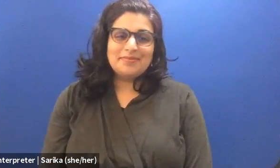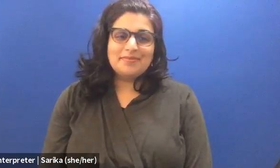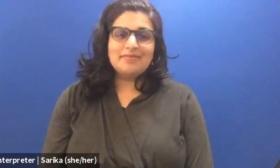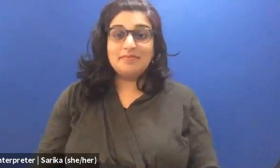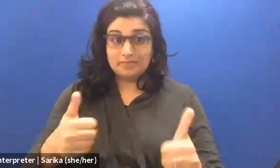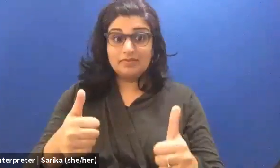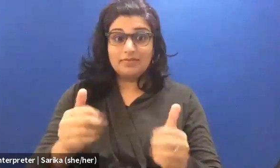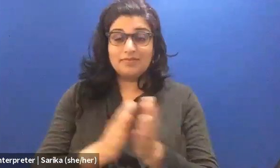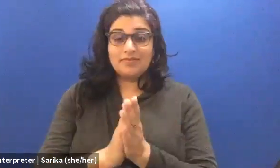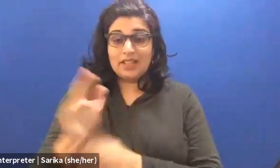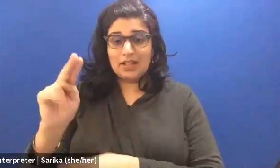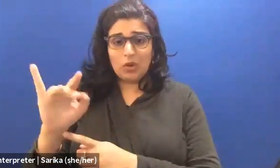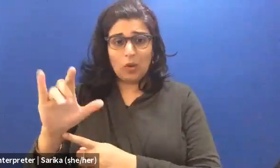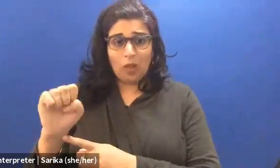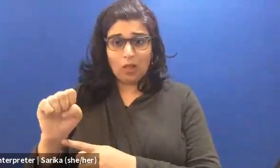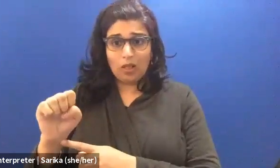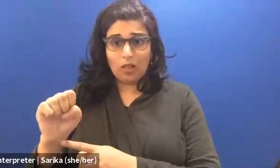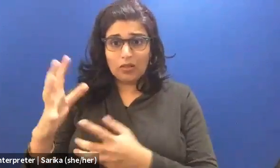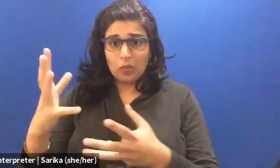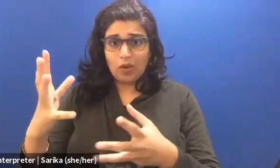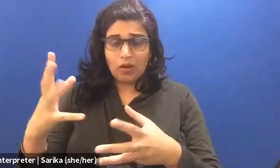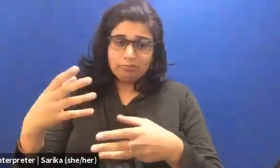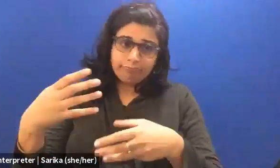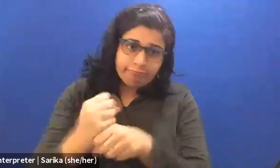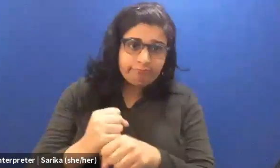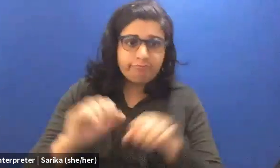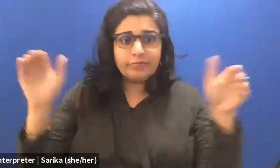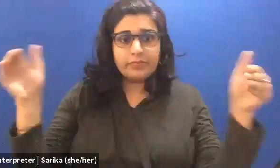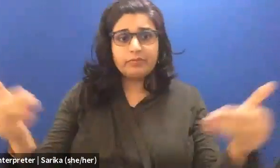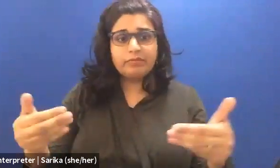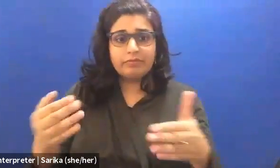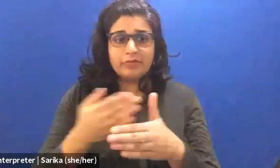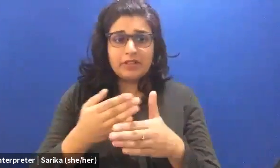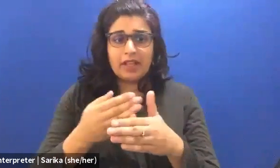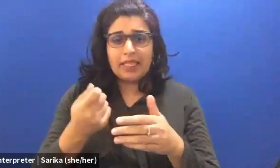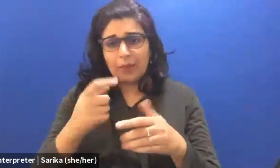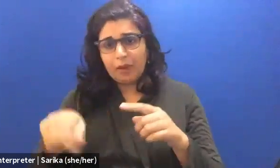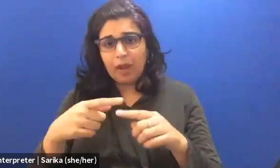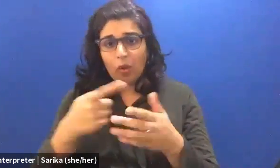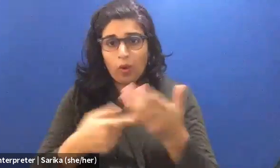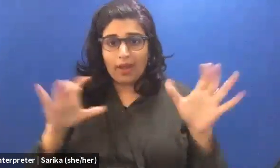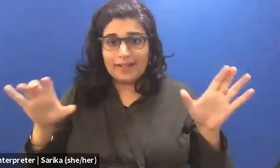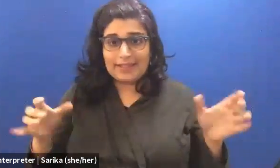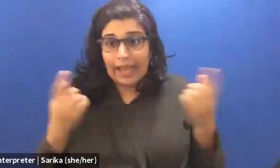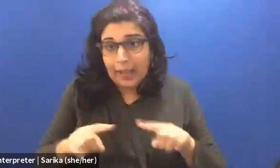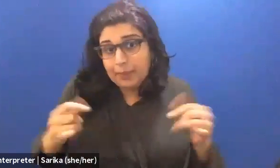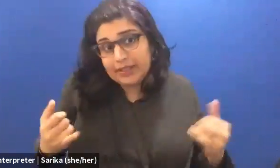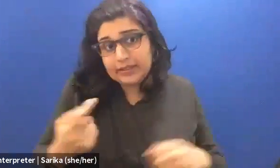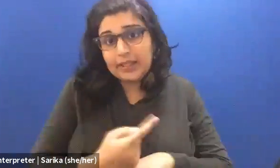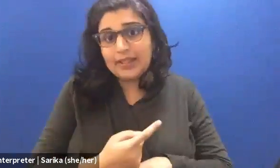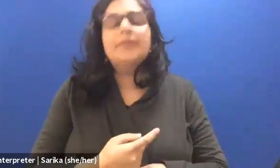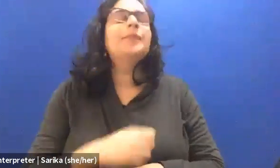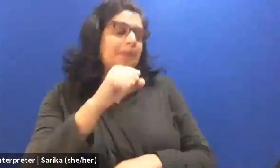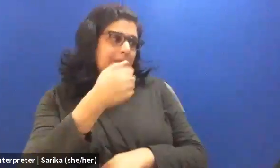Awesome. And Nicole, did you want to do a brief welcome and share a little bit about what we're doing here today? Yes, thank